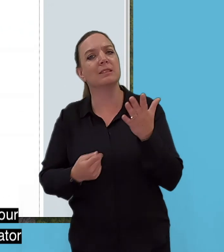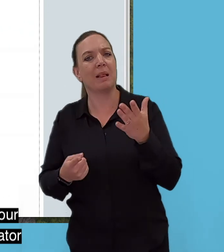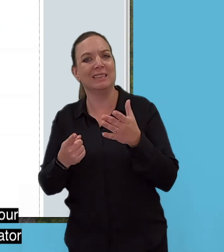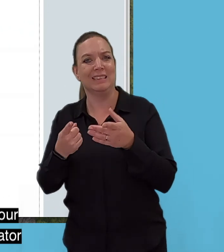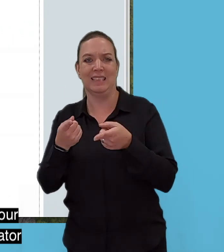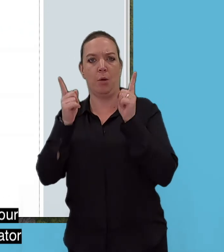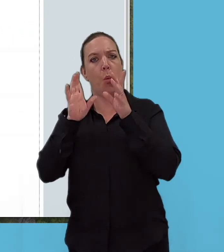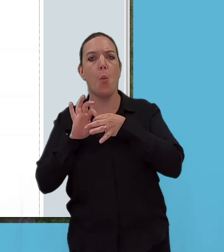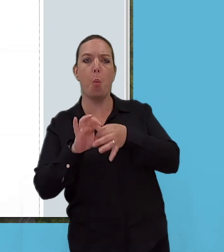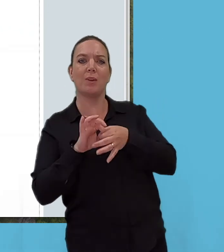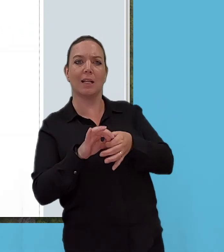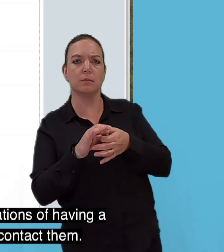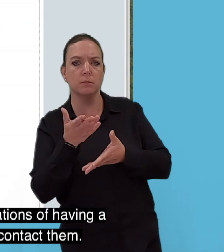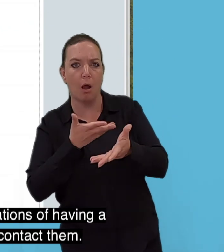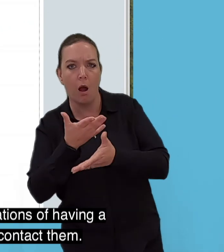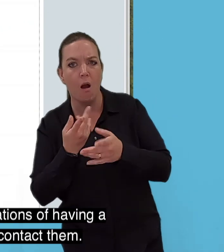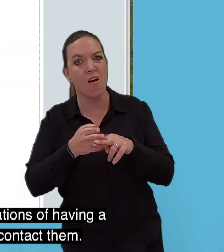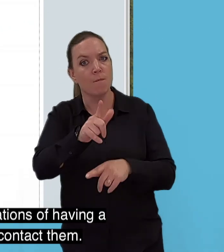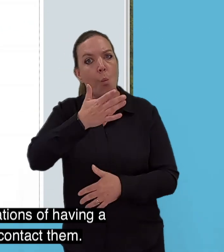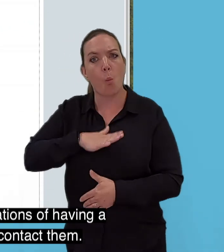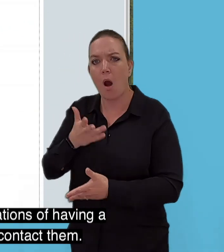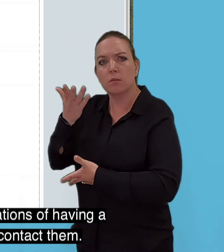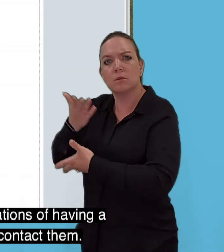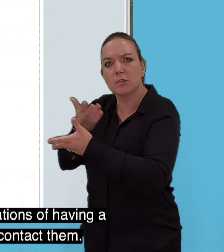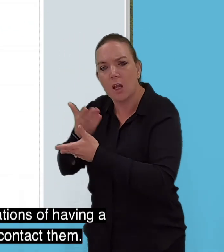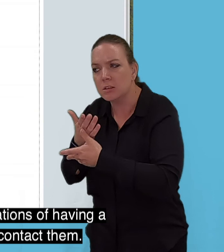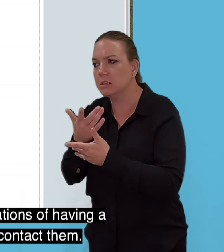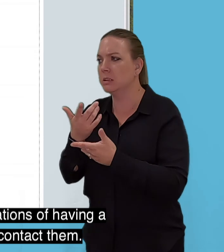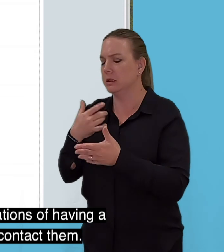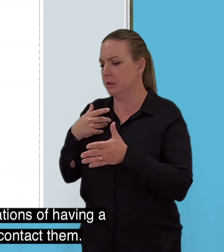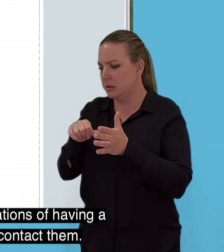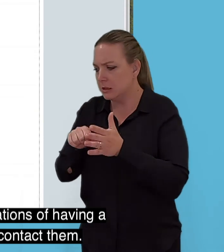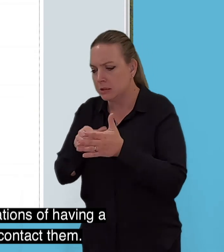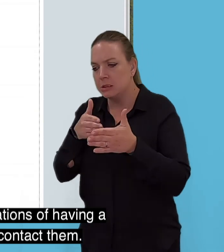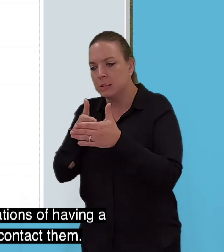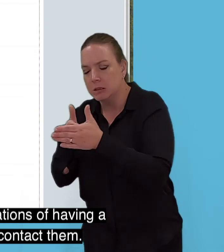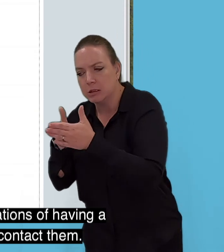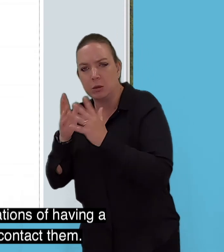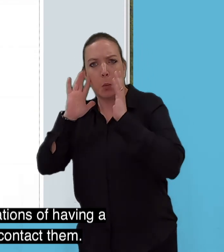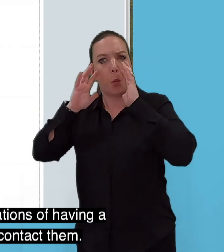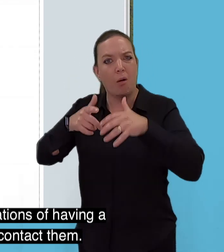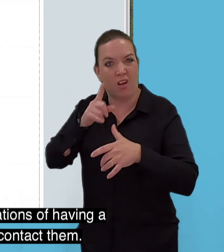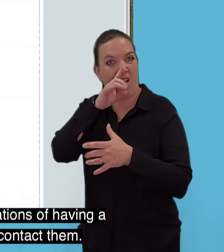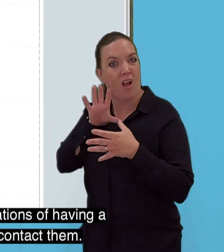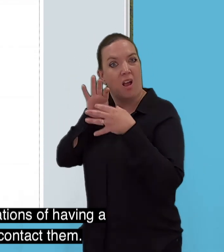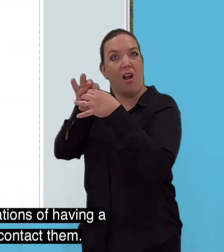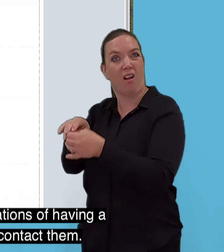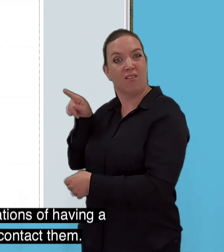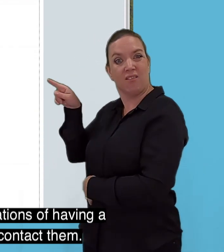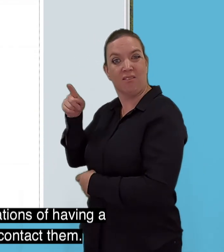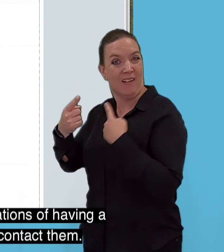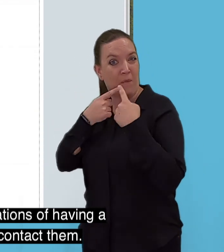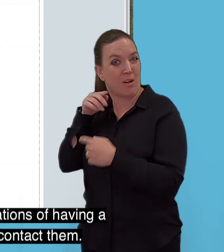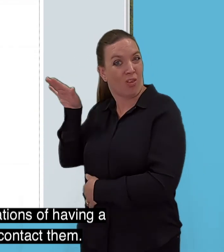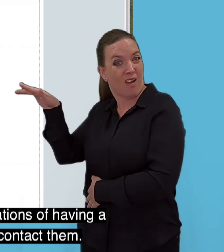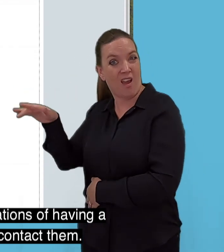also has the details of our Student Disability Coordinator. So if you do want to discuss the implications of having a disability